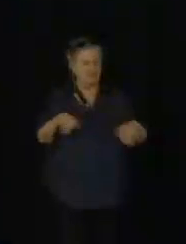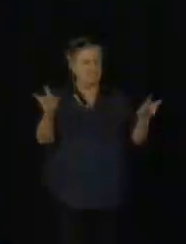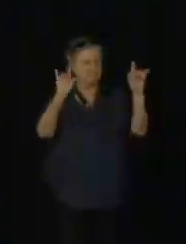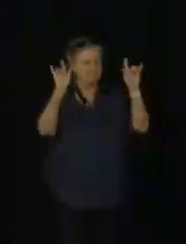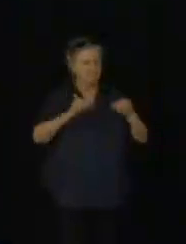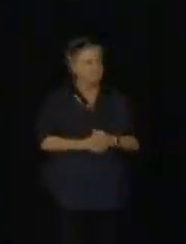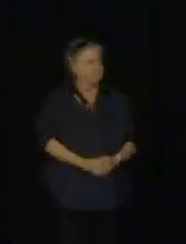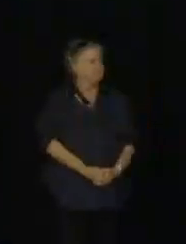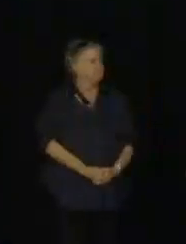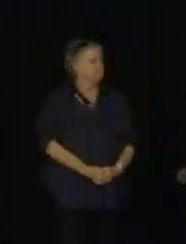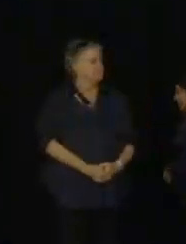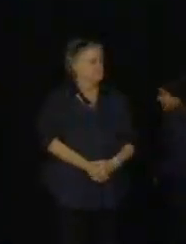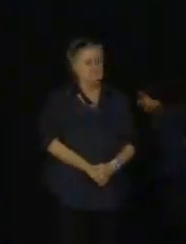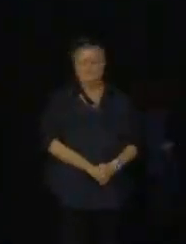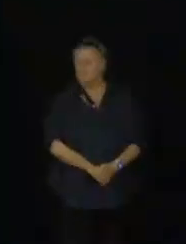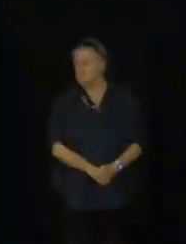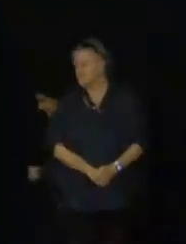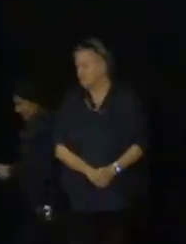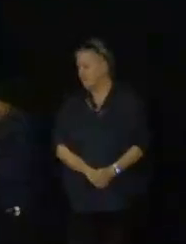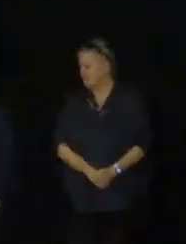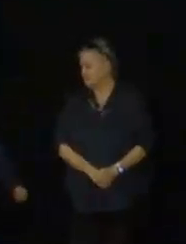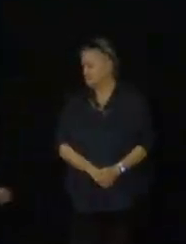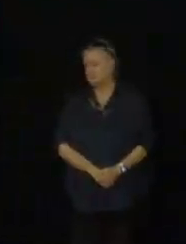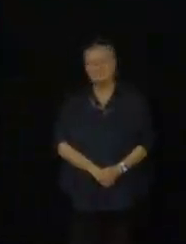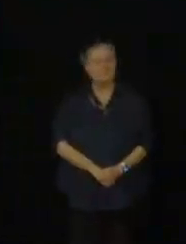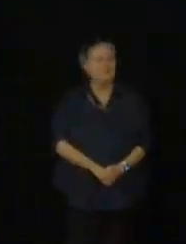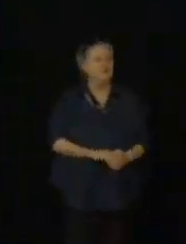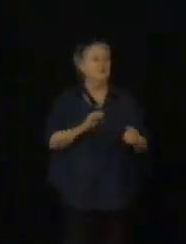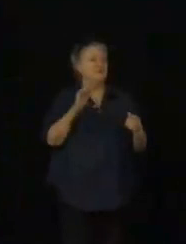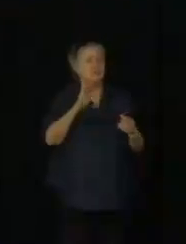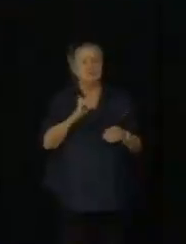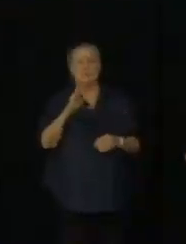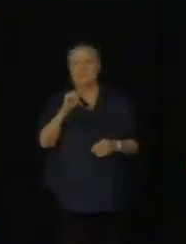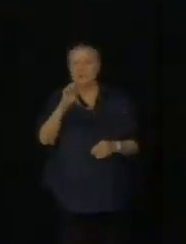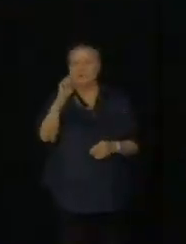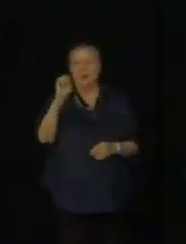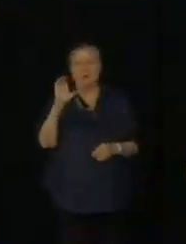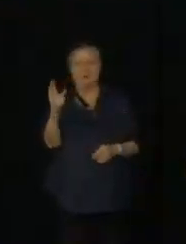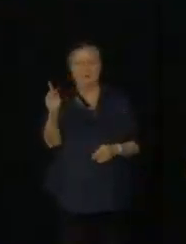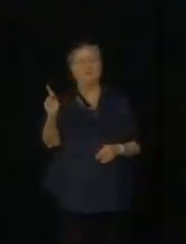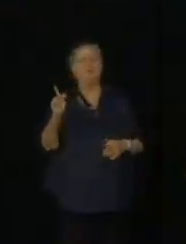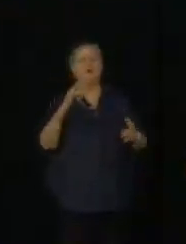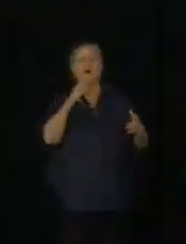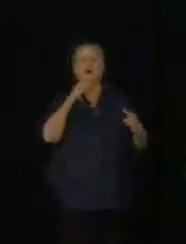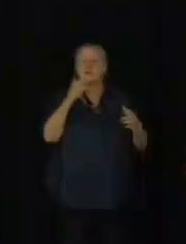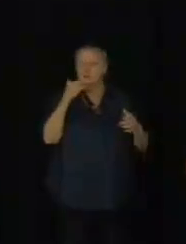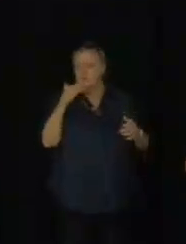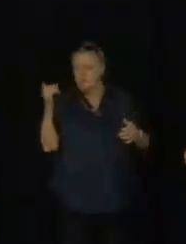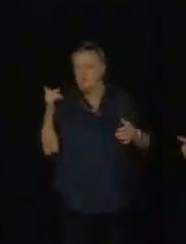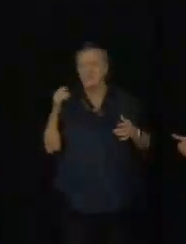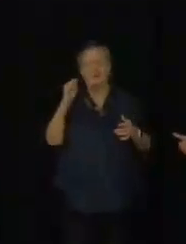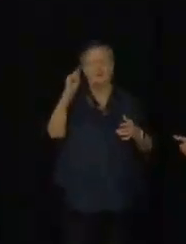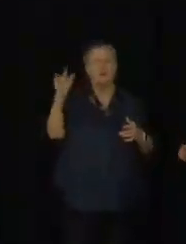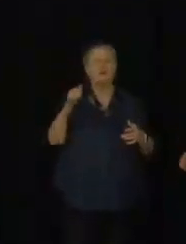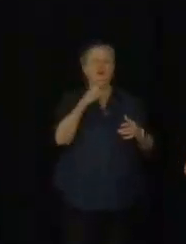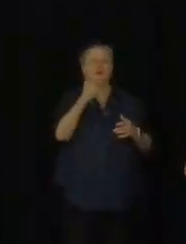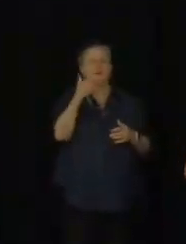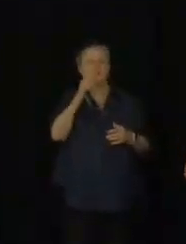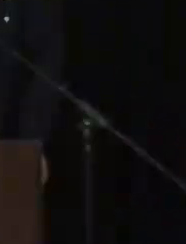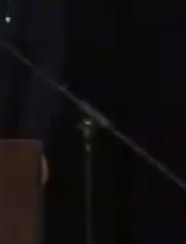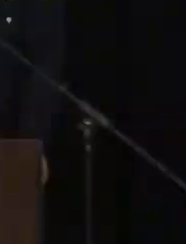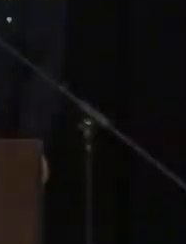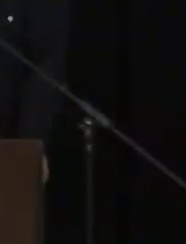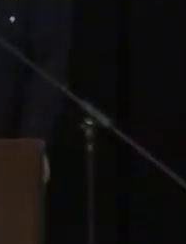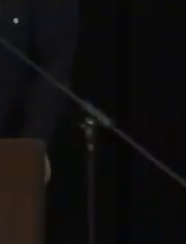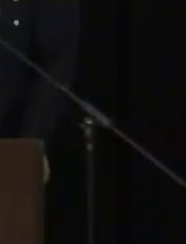All right, thank you, John. We apologize. We did try to break away. I don't think John realized that we actually tried to go break away to the community meeting. But okay,